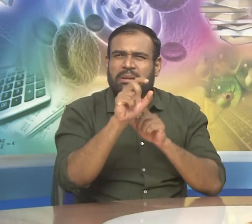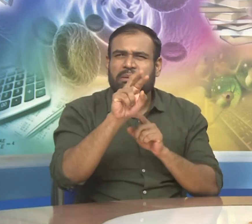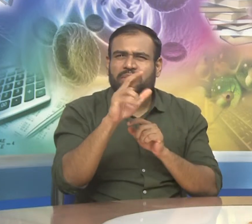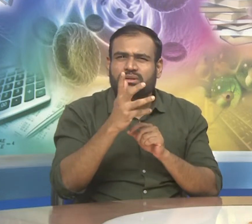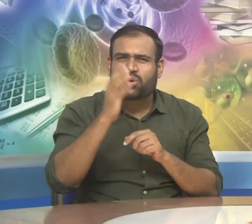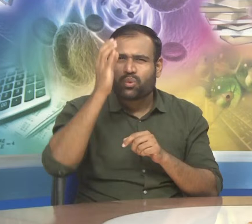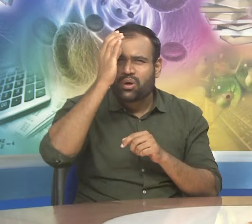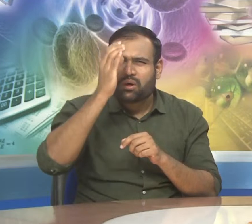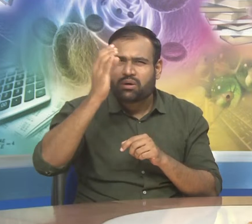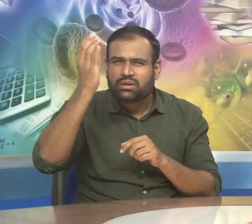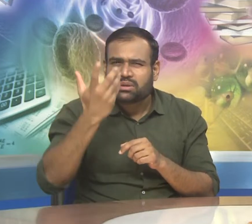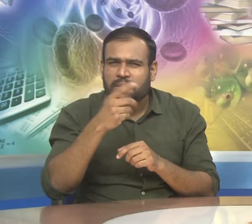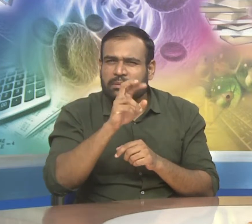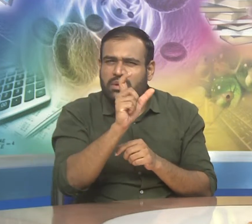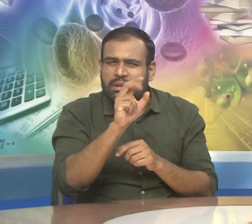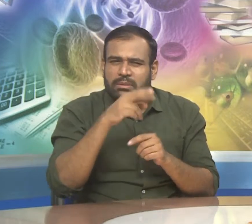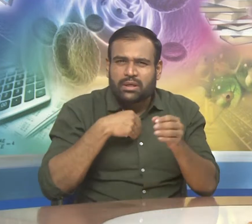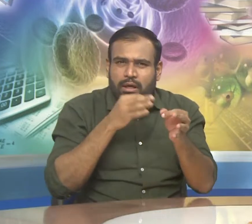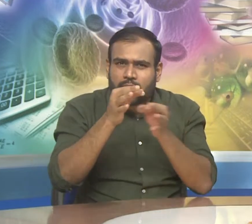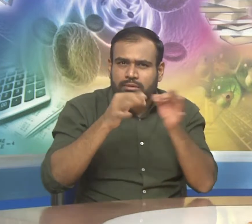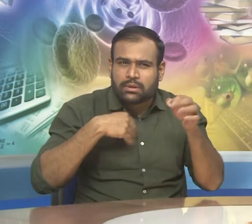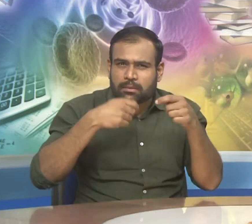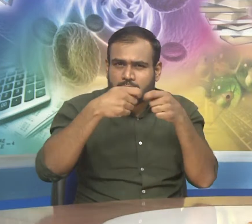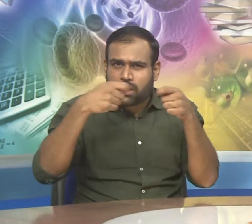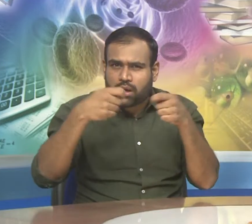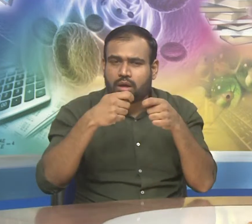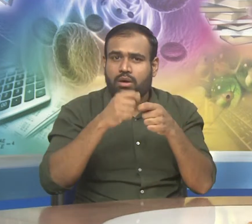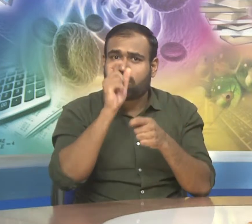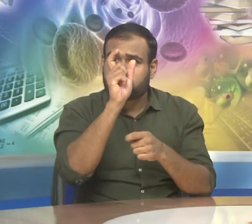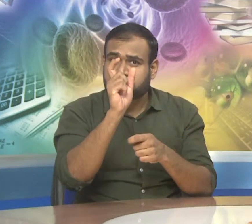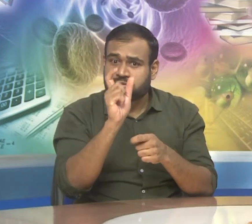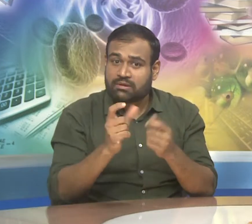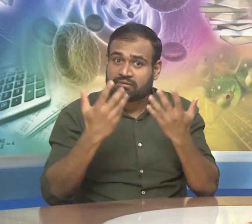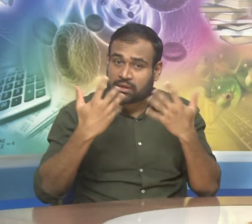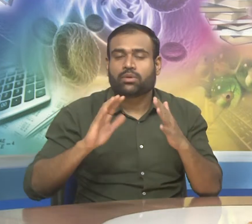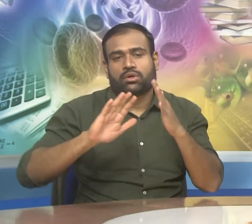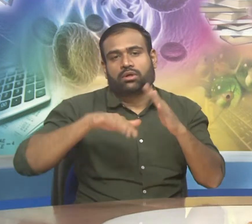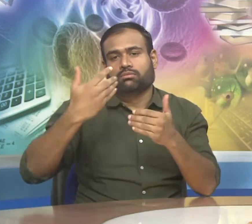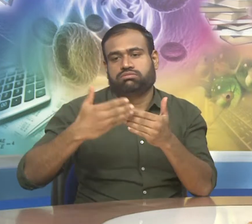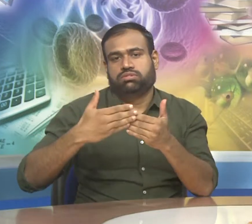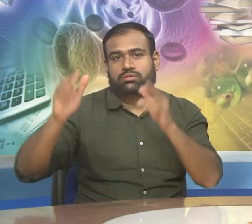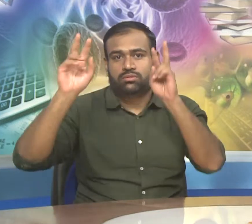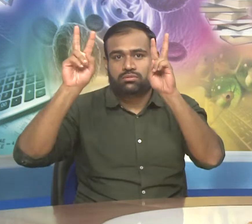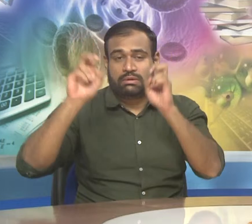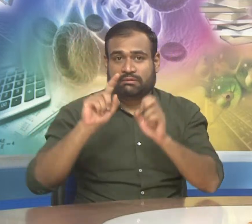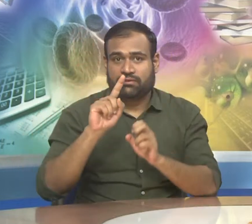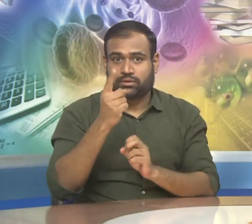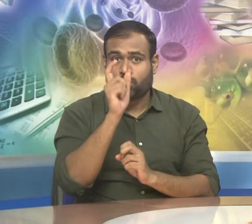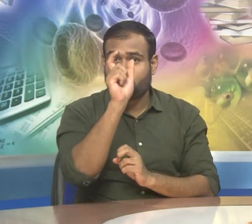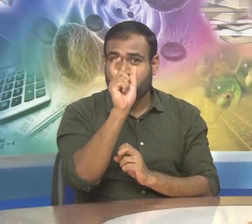First, we will discuss about difficult words and concept.